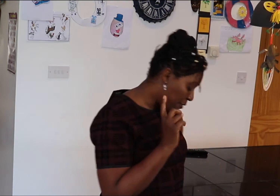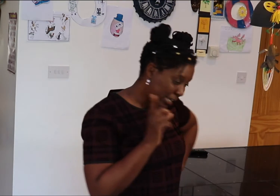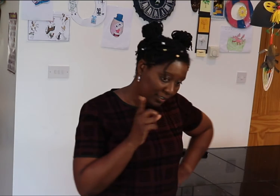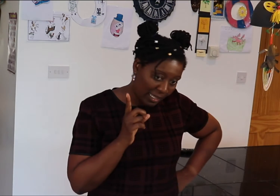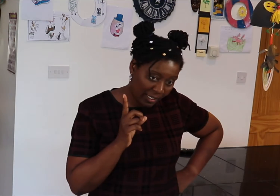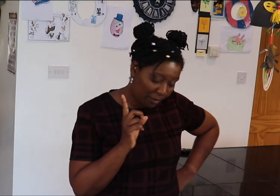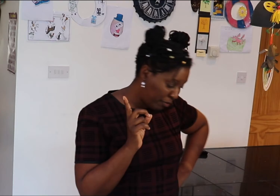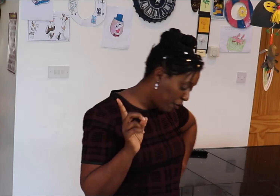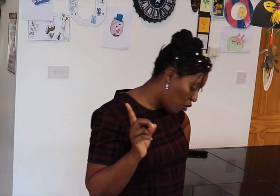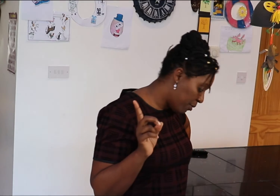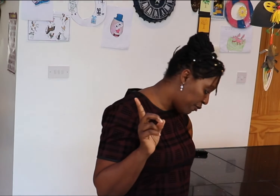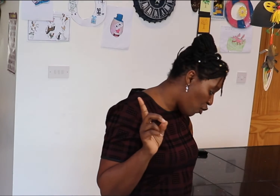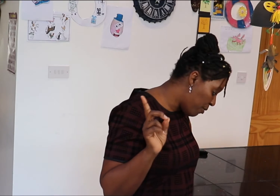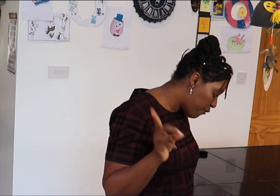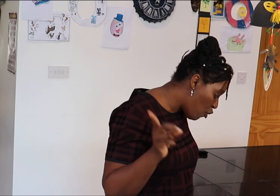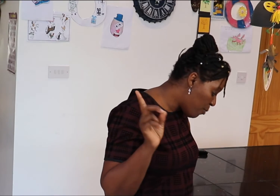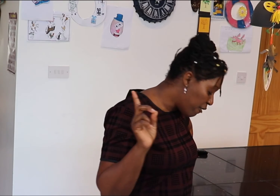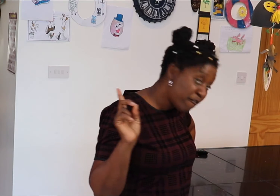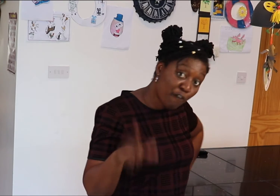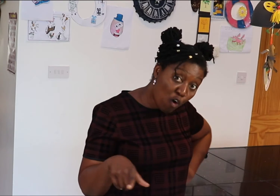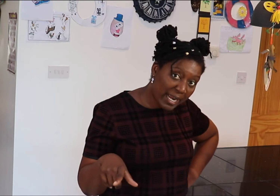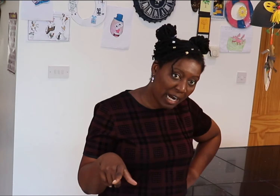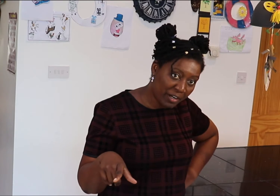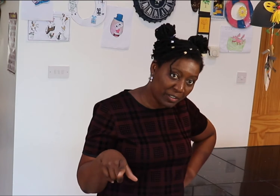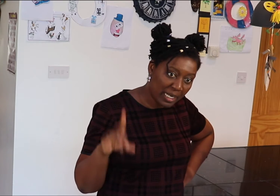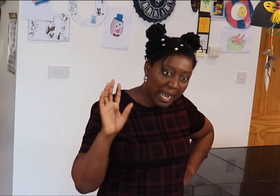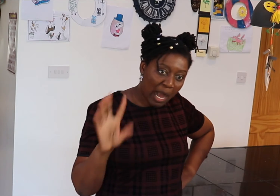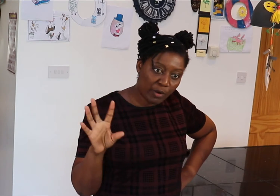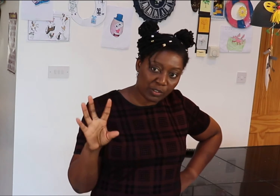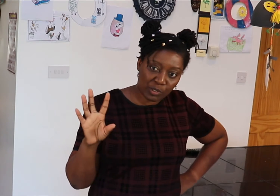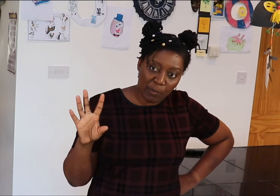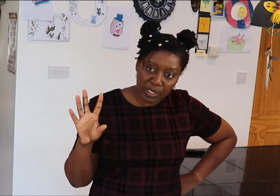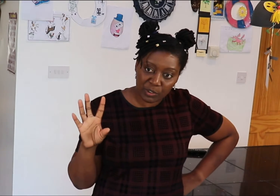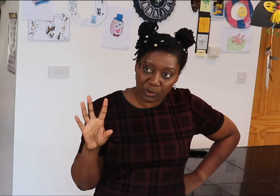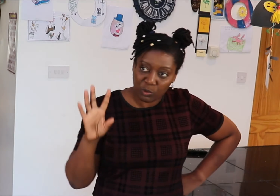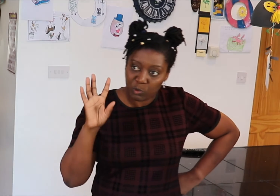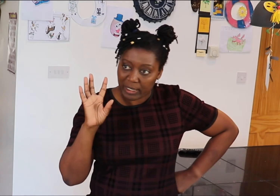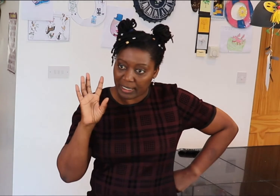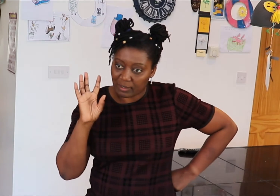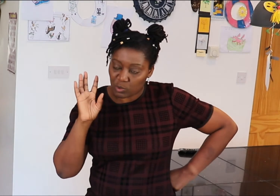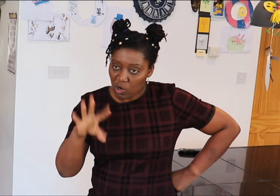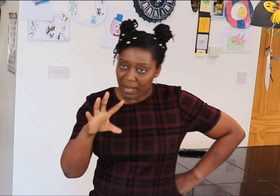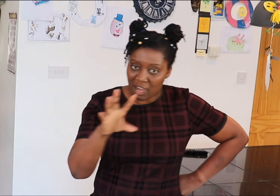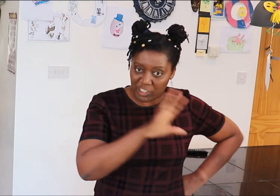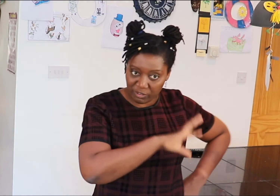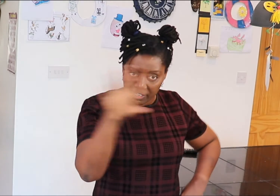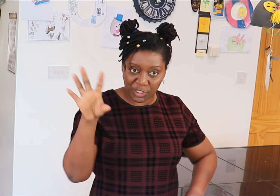Right, I think before I carry on, I wanted to quickly talk about Harvest before I